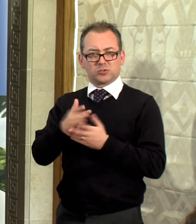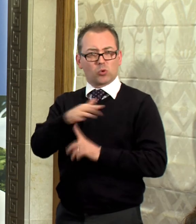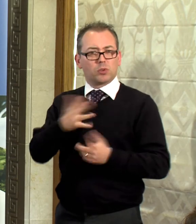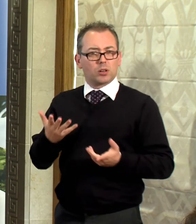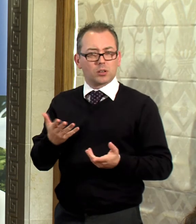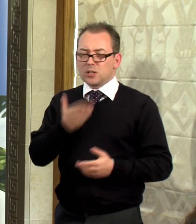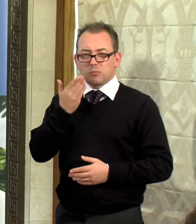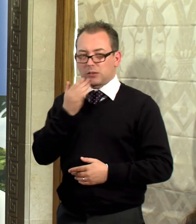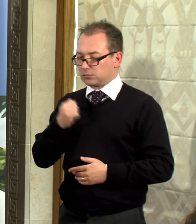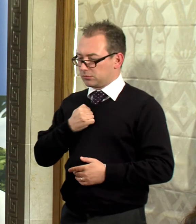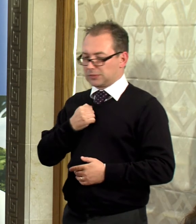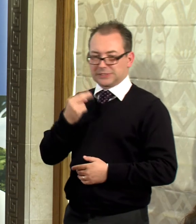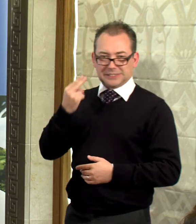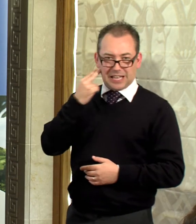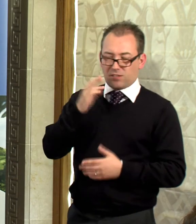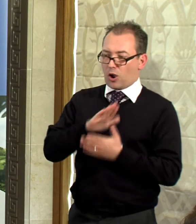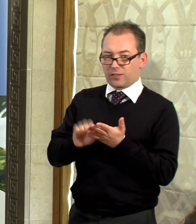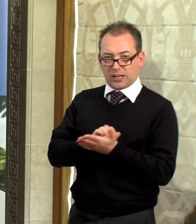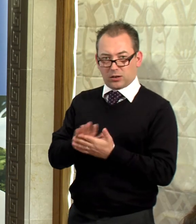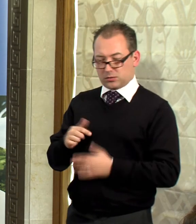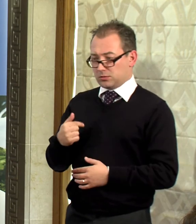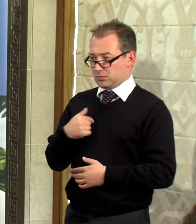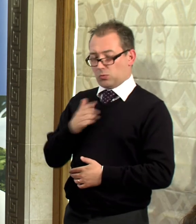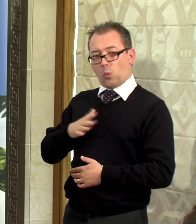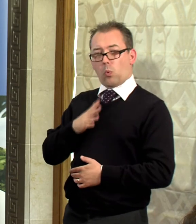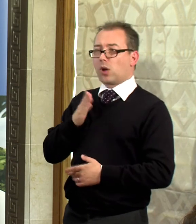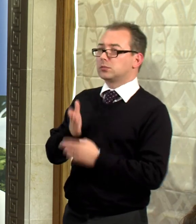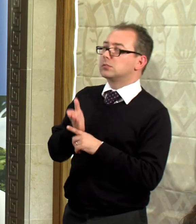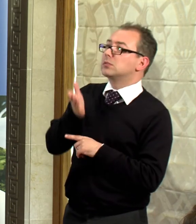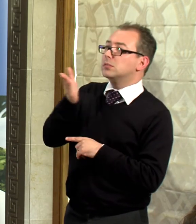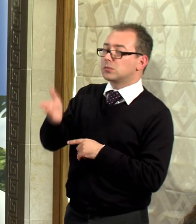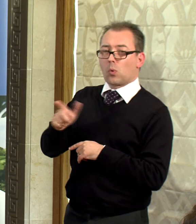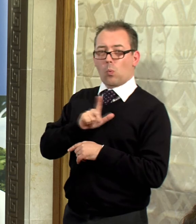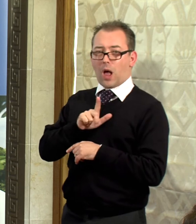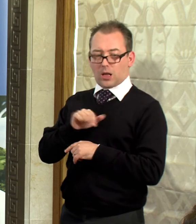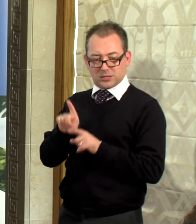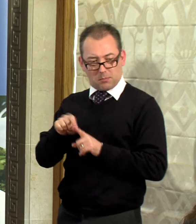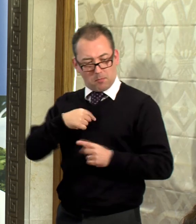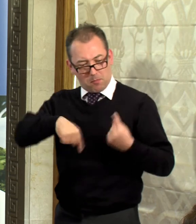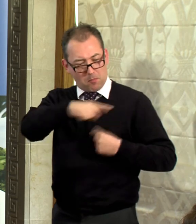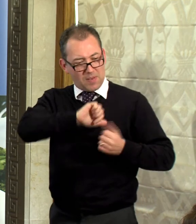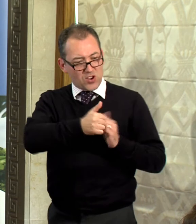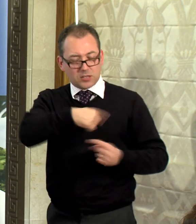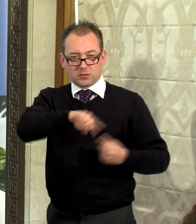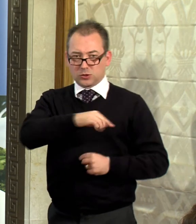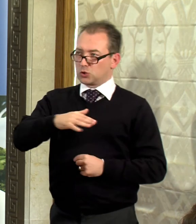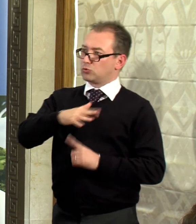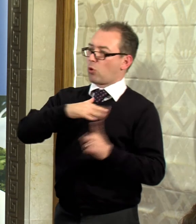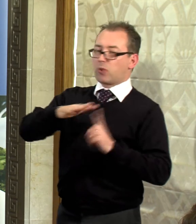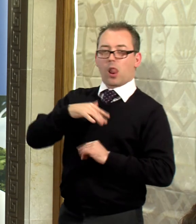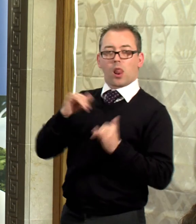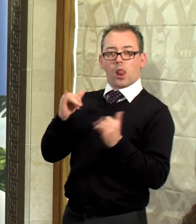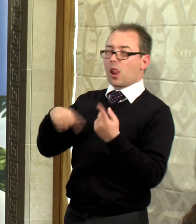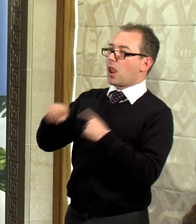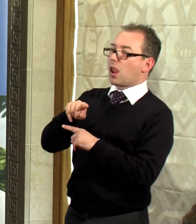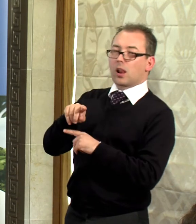of hearing, etc., he or she may want to attend the opera to share this social activity and experience